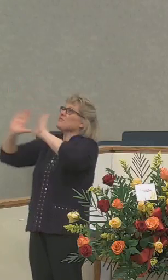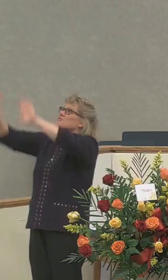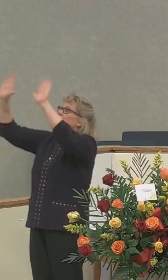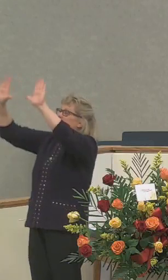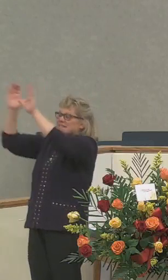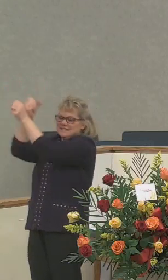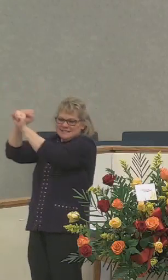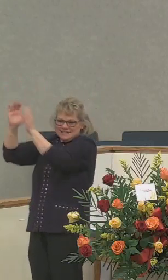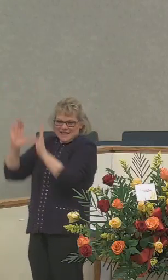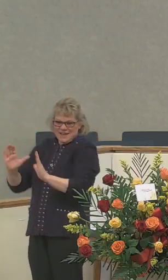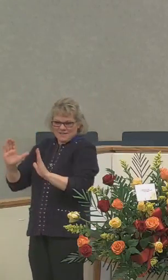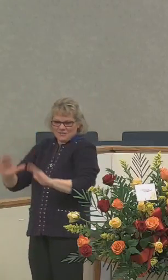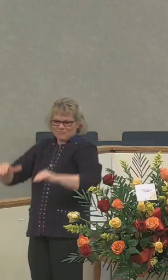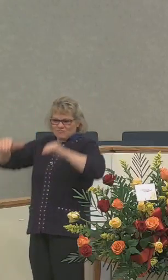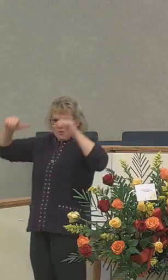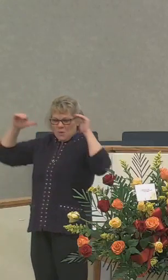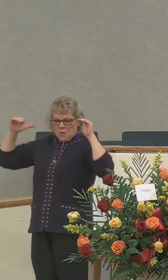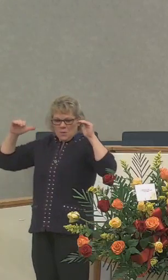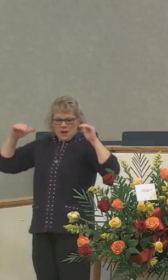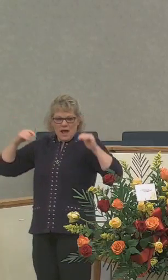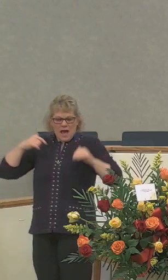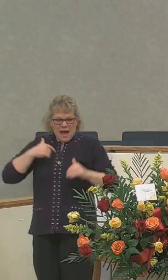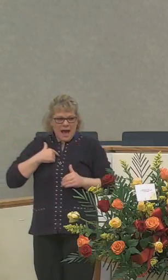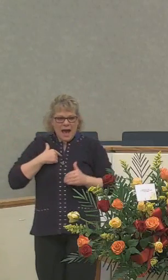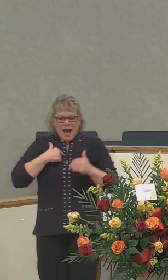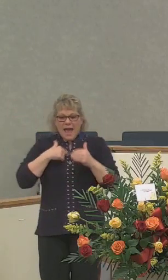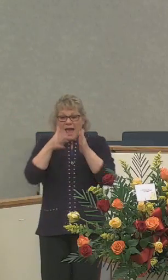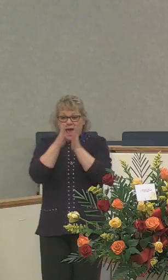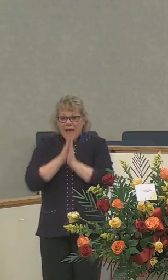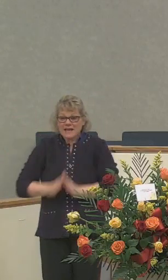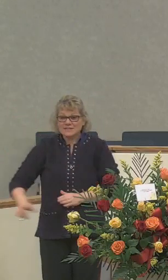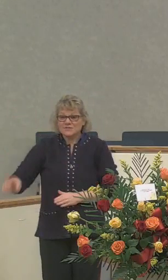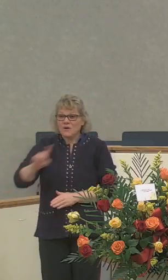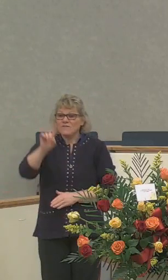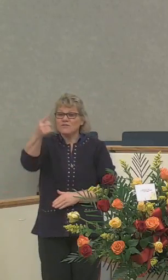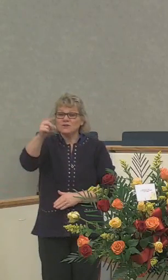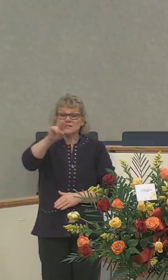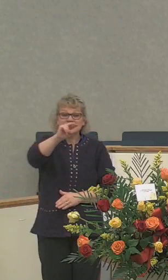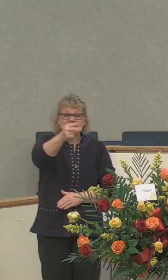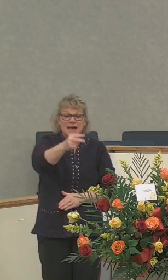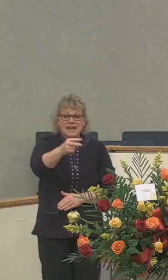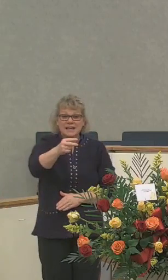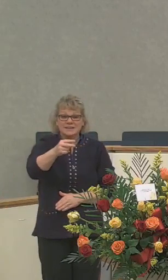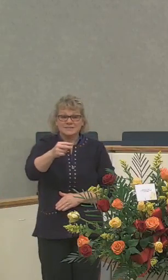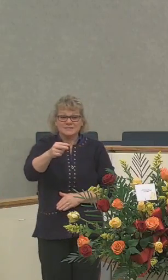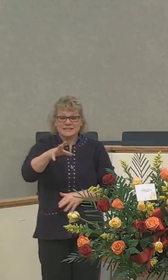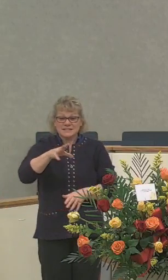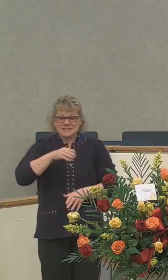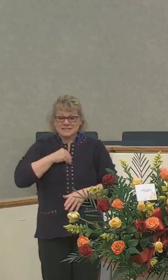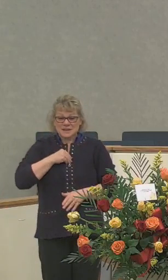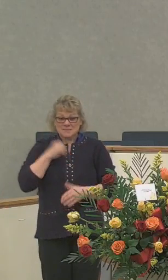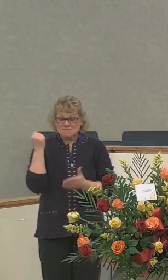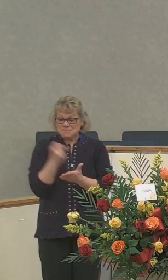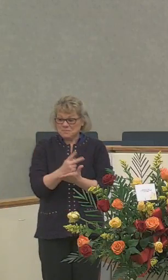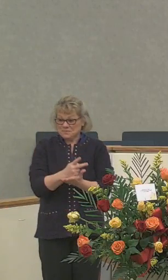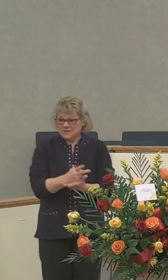Savior. And so I would ask for a first and then a second as we make a